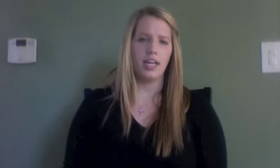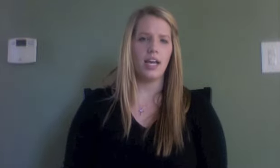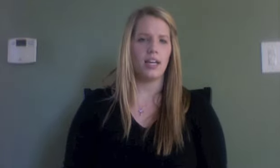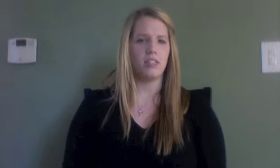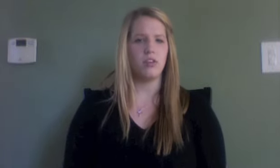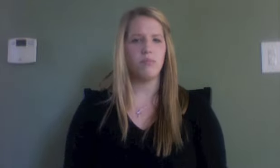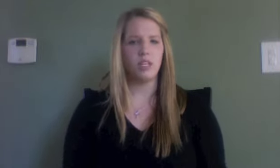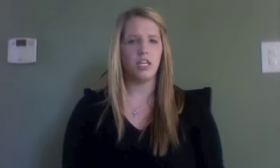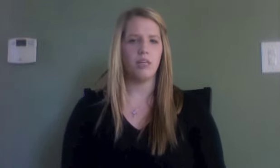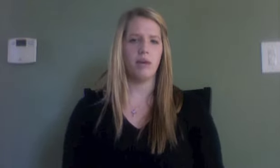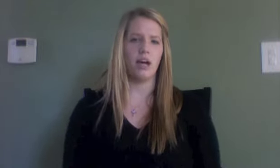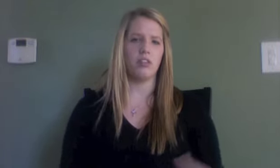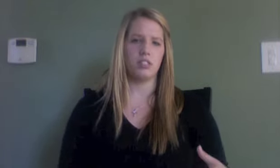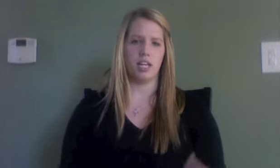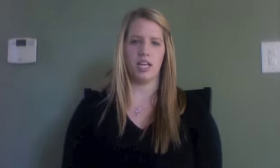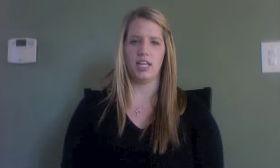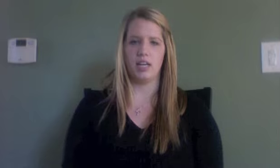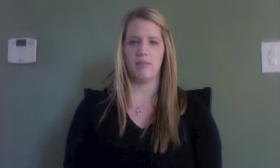Yeah, so I'm thinking about signing up,